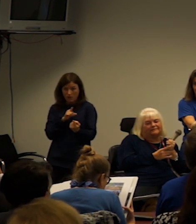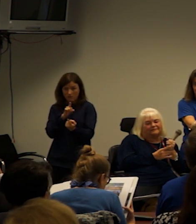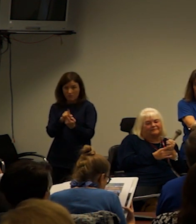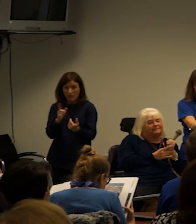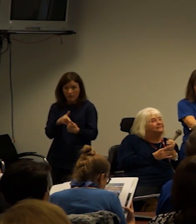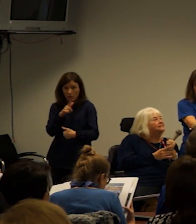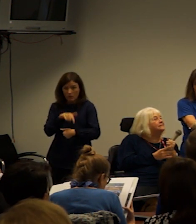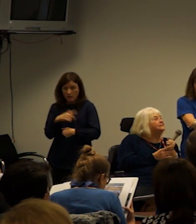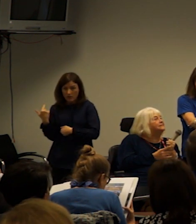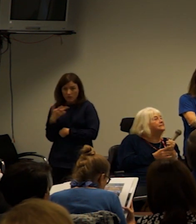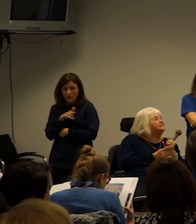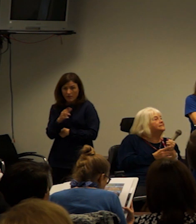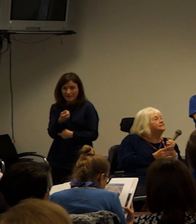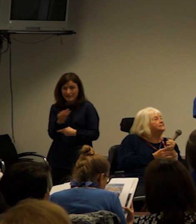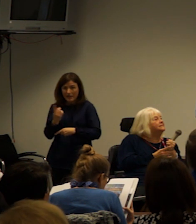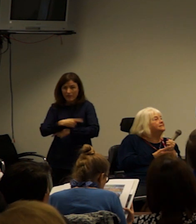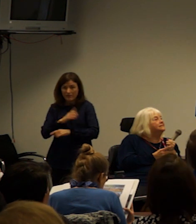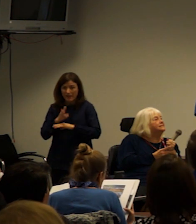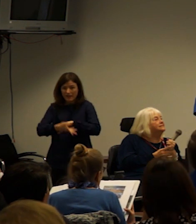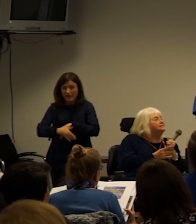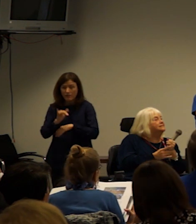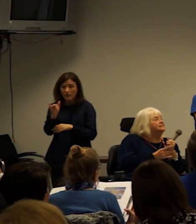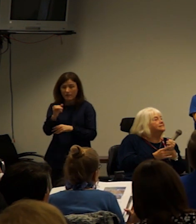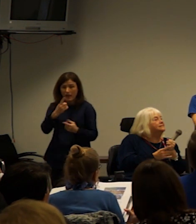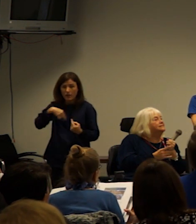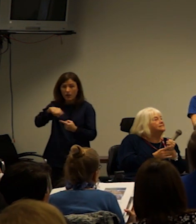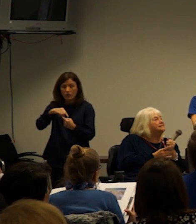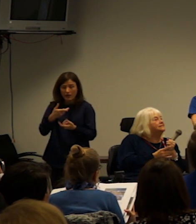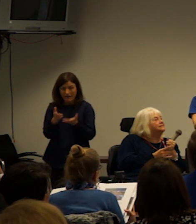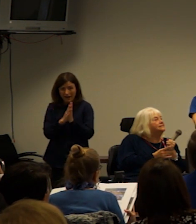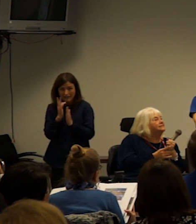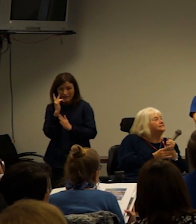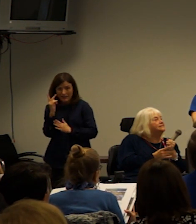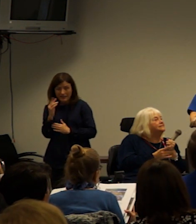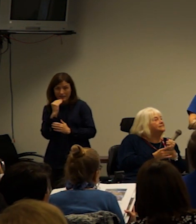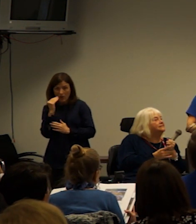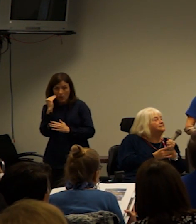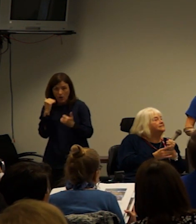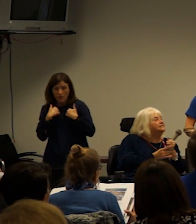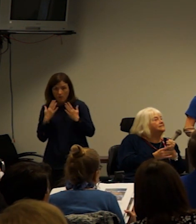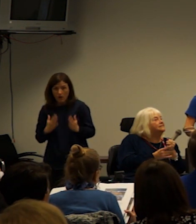her, when I pulled up a few days after the storm and asked to see the homeowner,